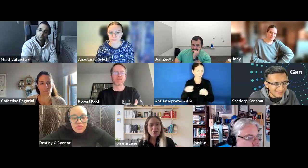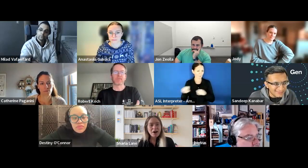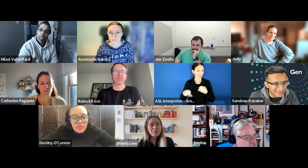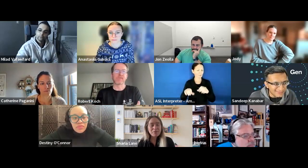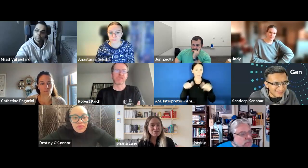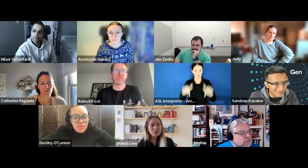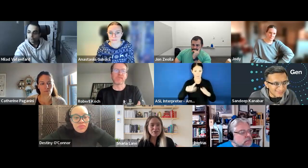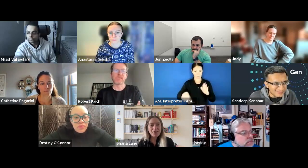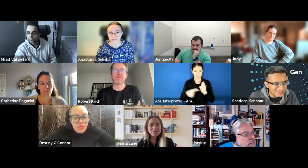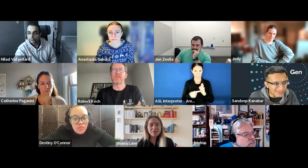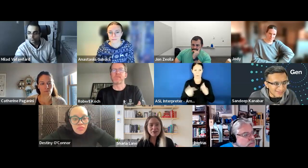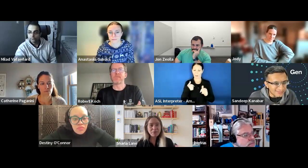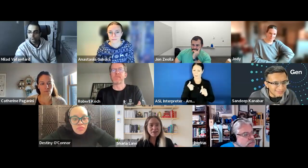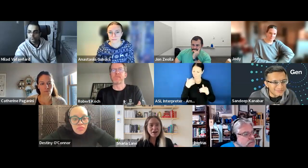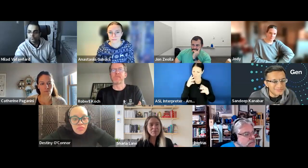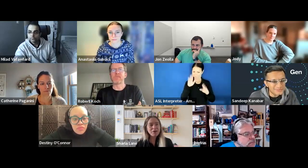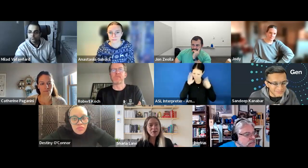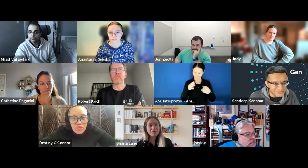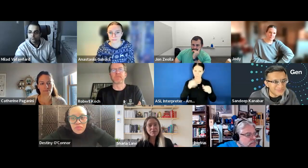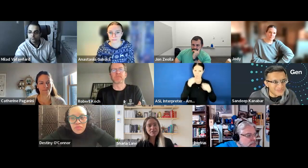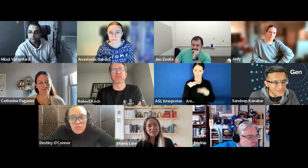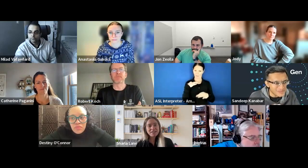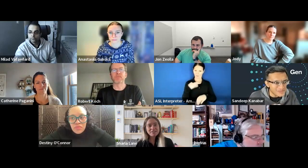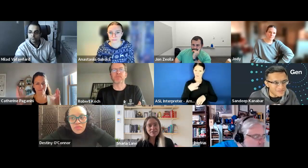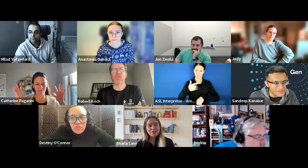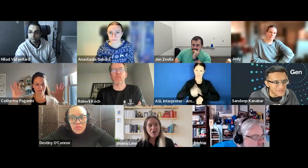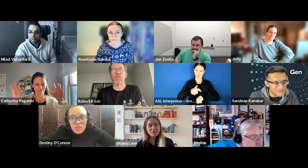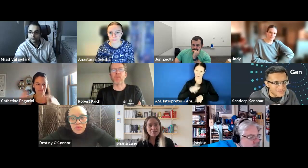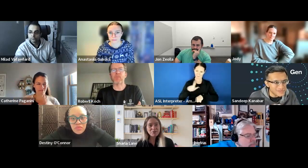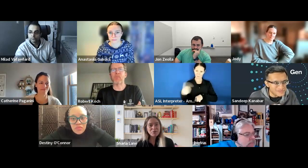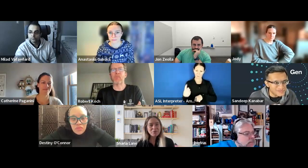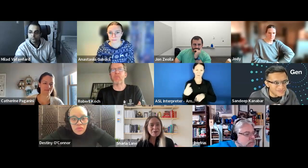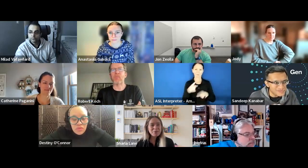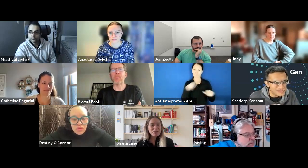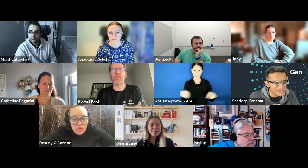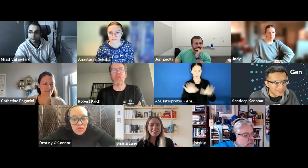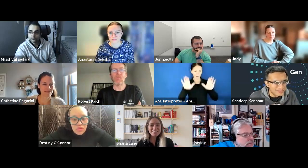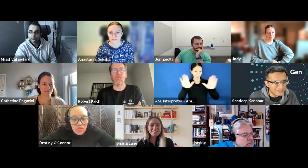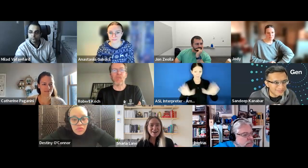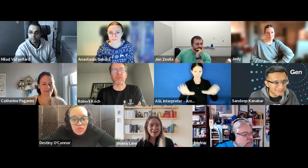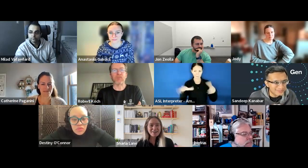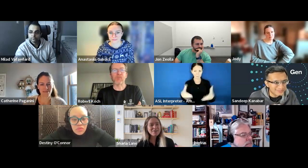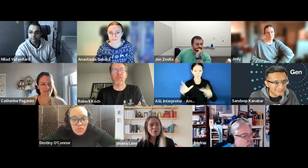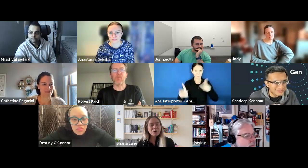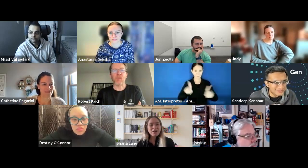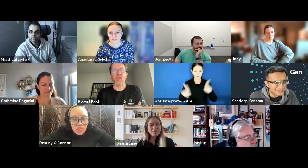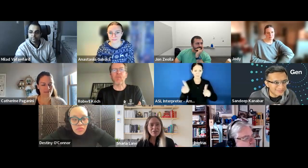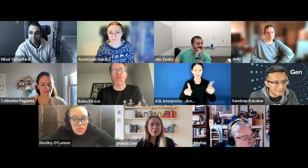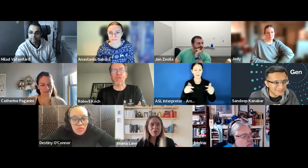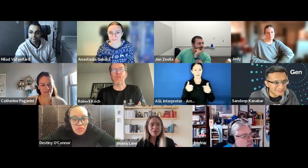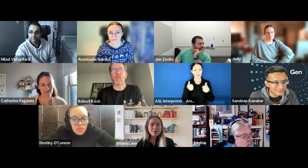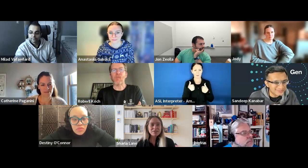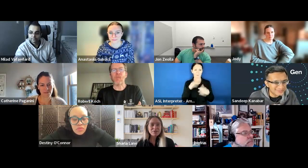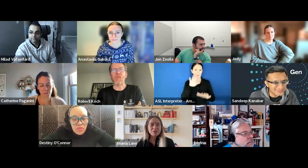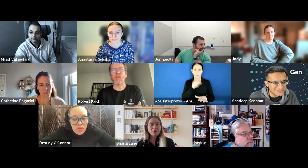this role, I'm strictly volunteering my time. It's an awesome group of people, and I would love